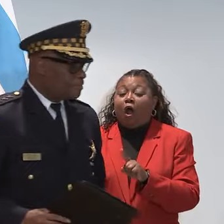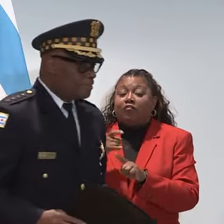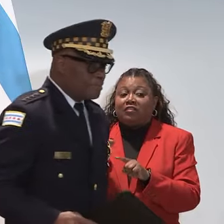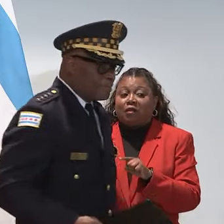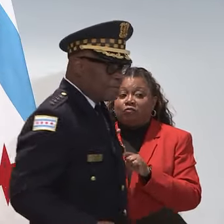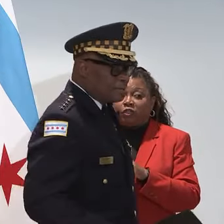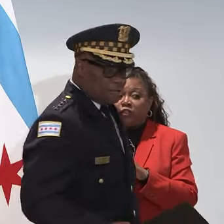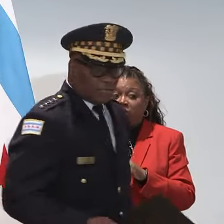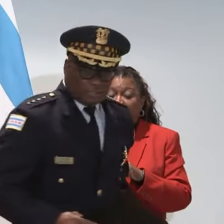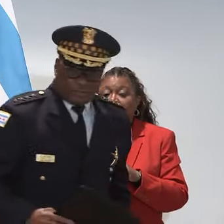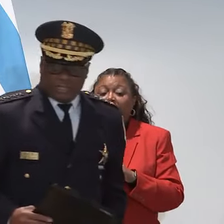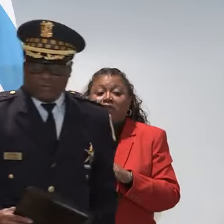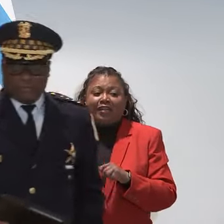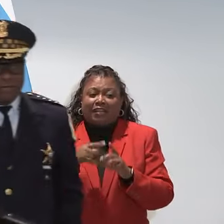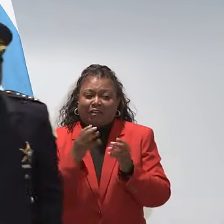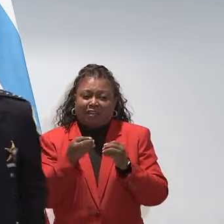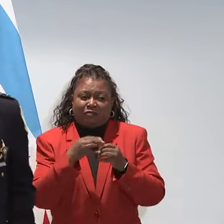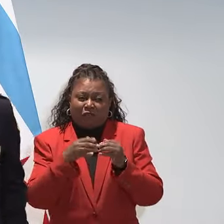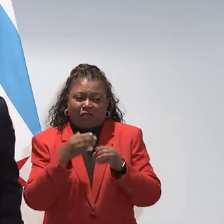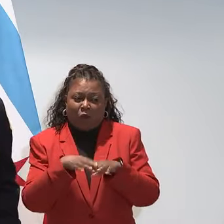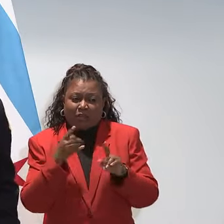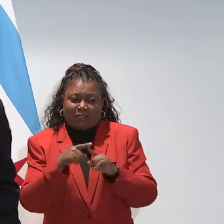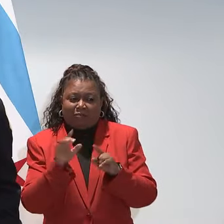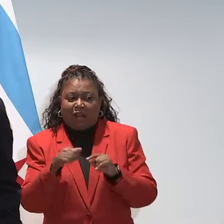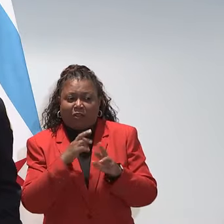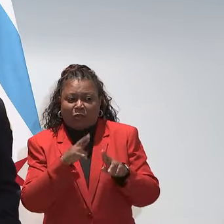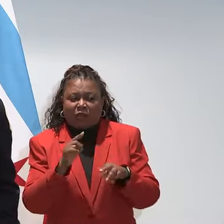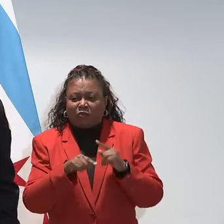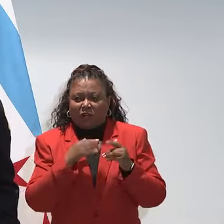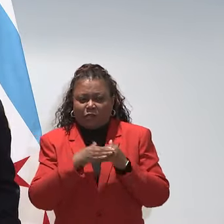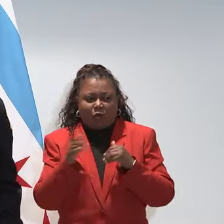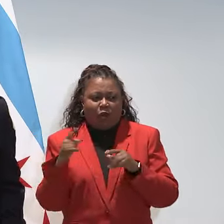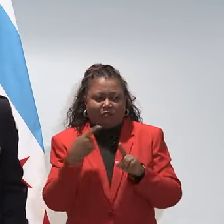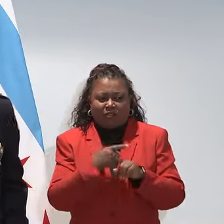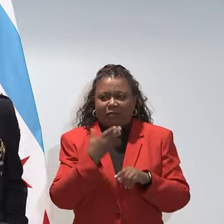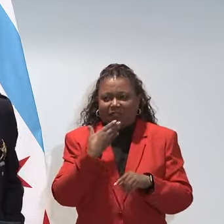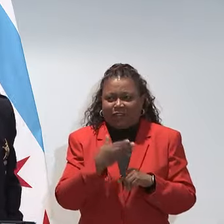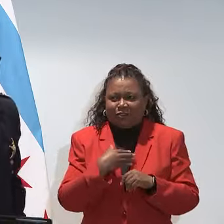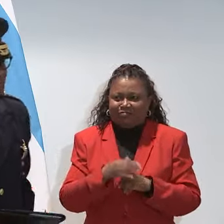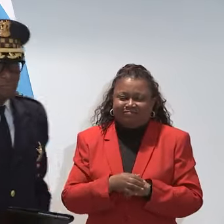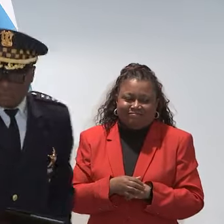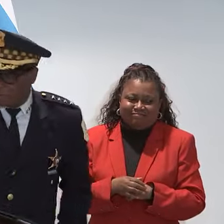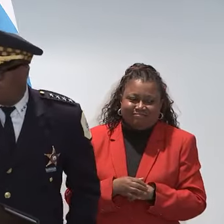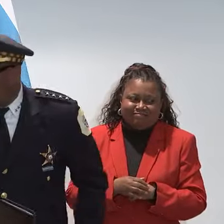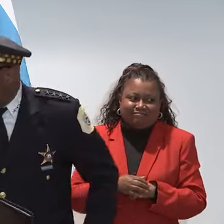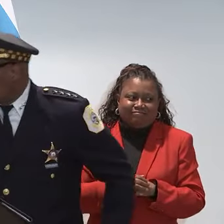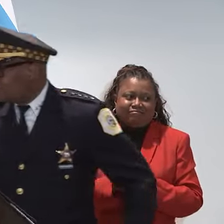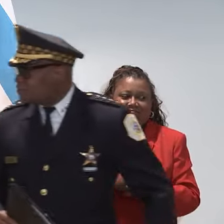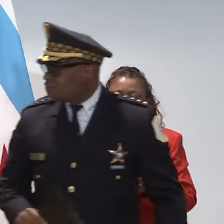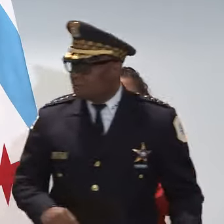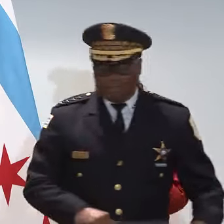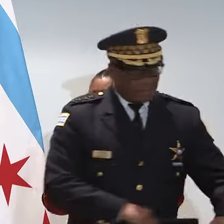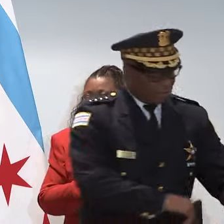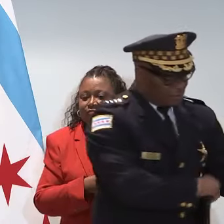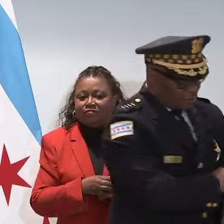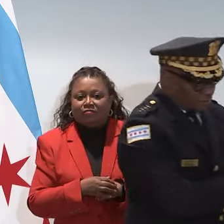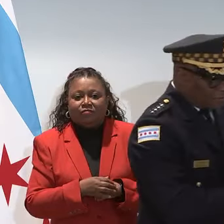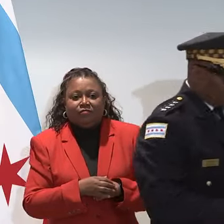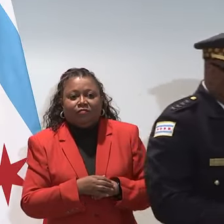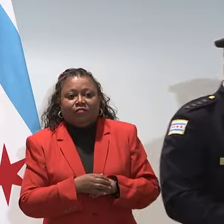you, officer. Can we just finish with the on-topic for other reporters before we go off-topic? Thanks. Oh, sorry, Mayor.